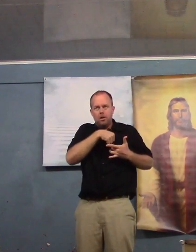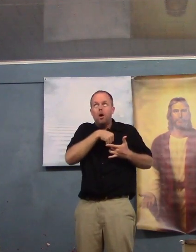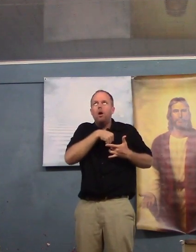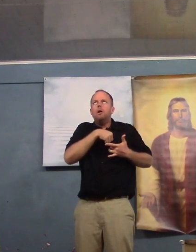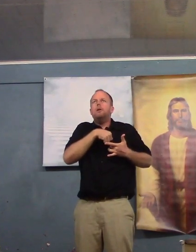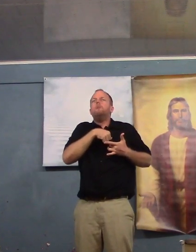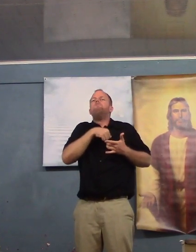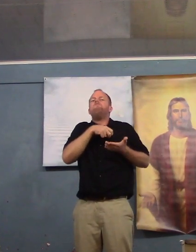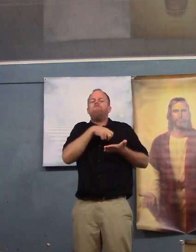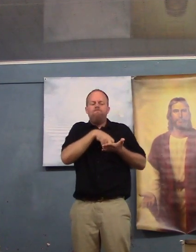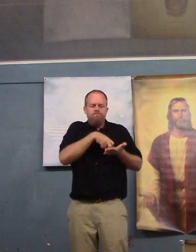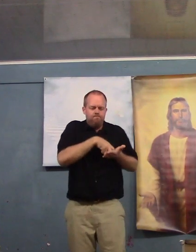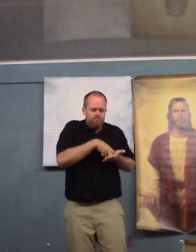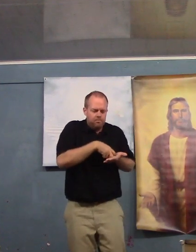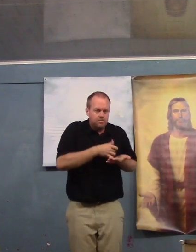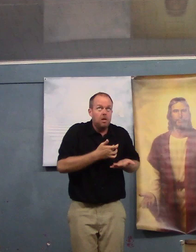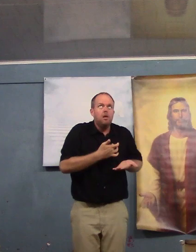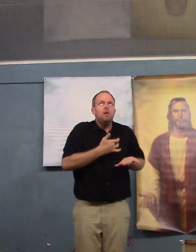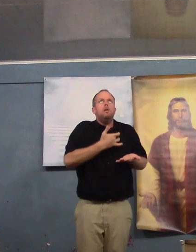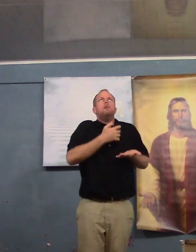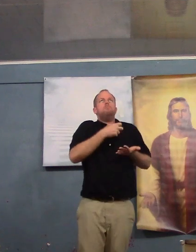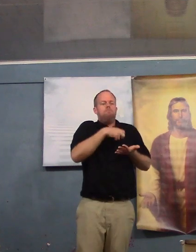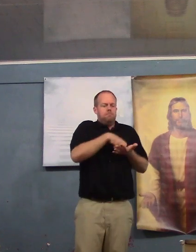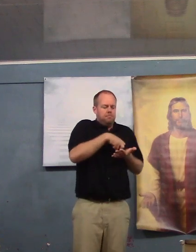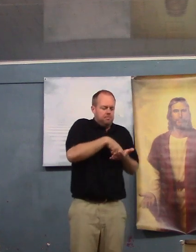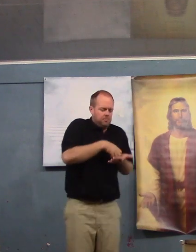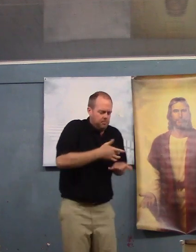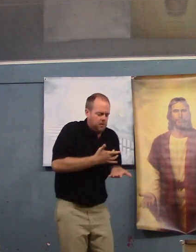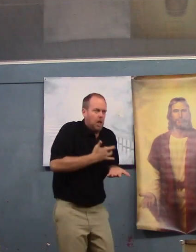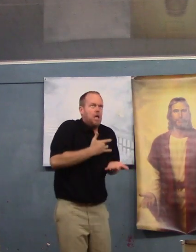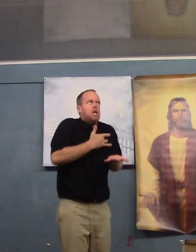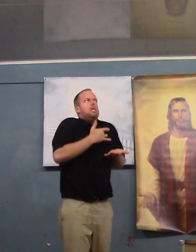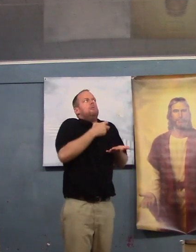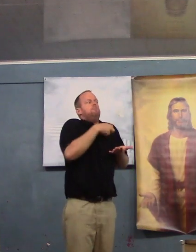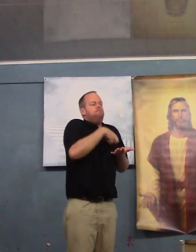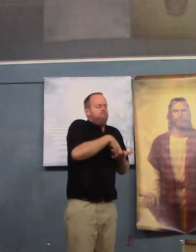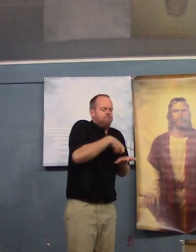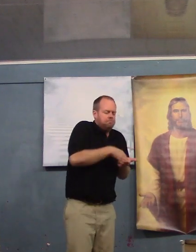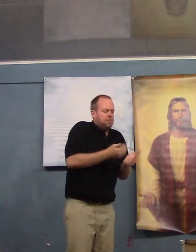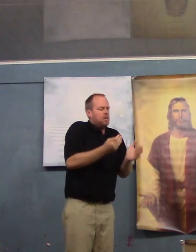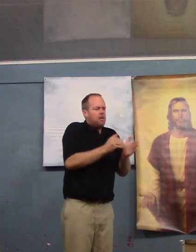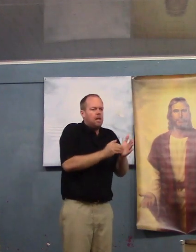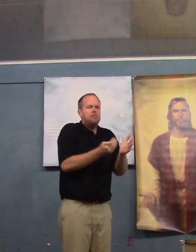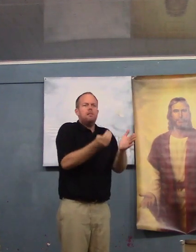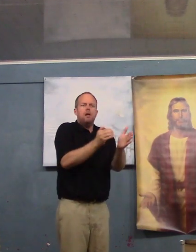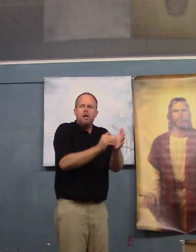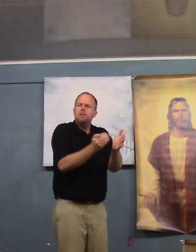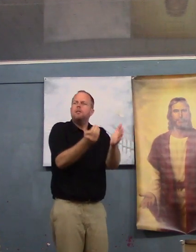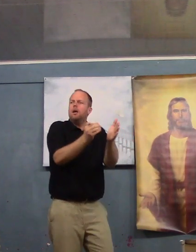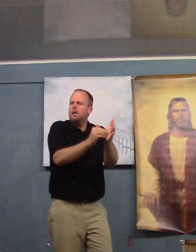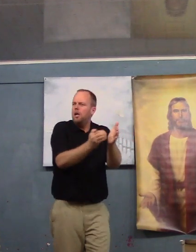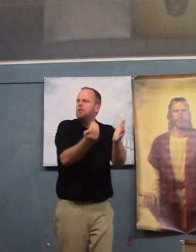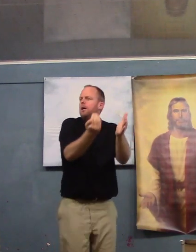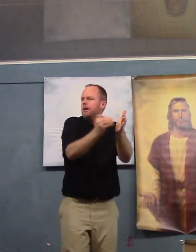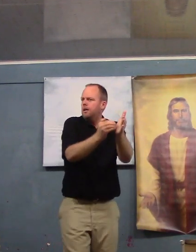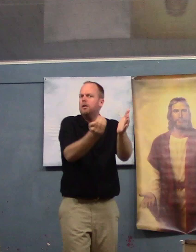If your heart and your attitude is repentant, and if you realize you sin and you repent again and again and